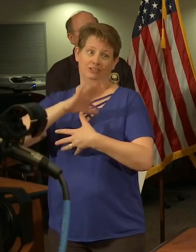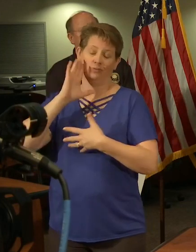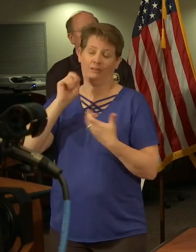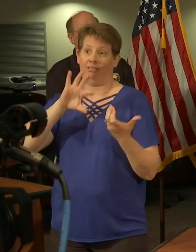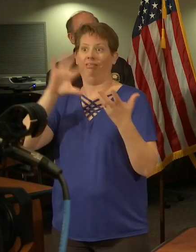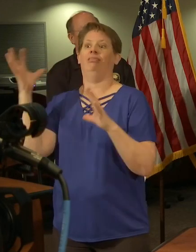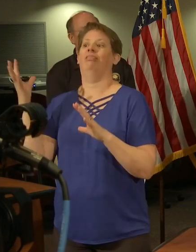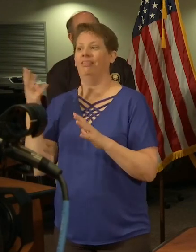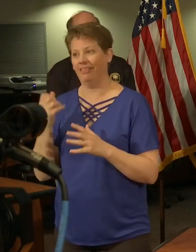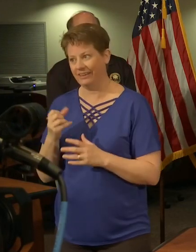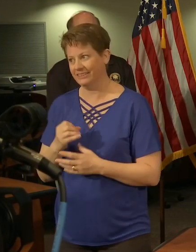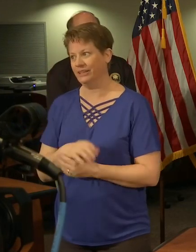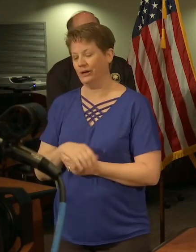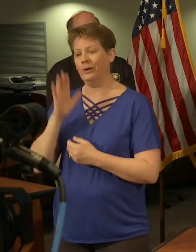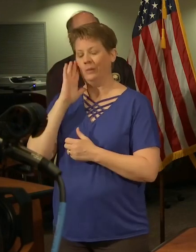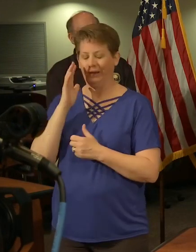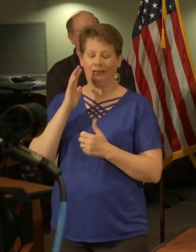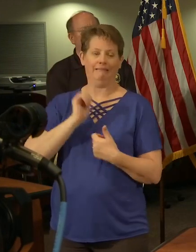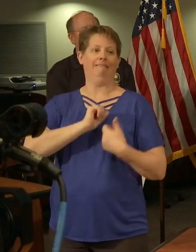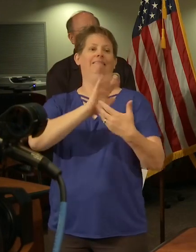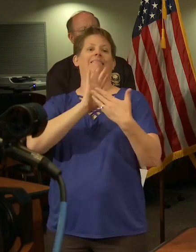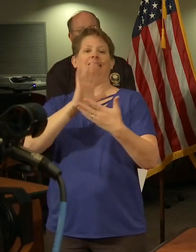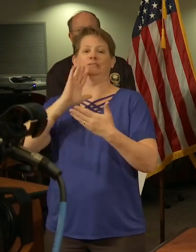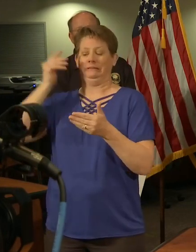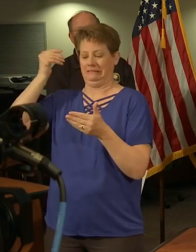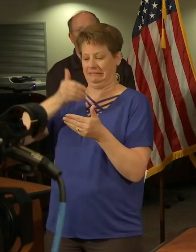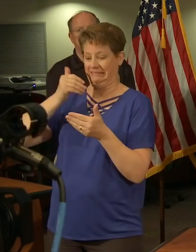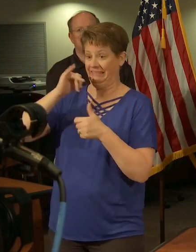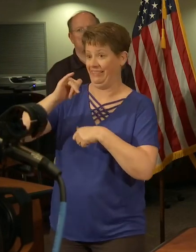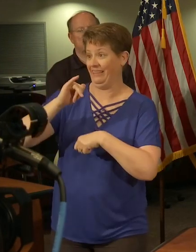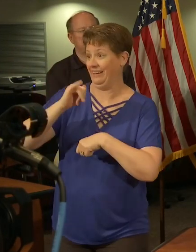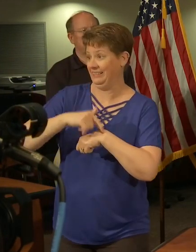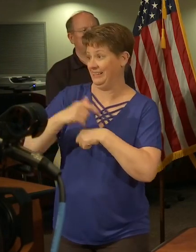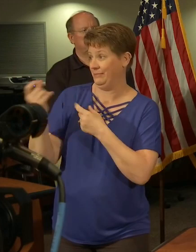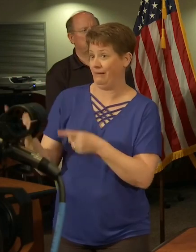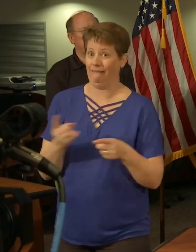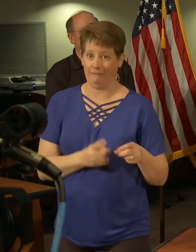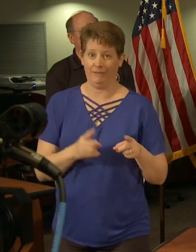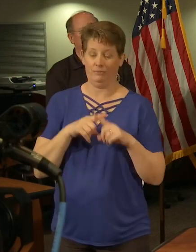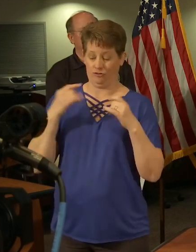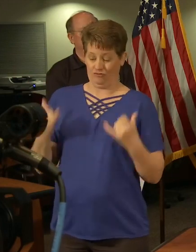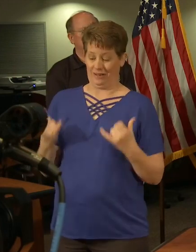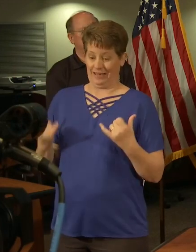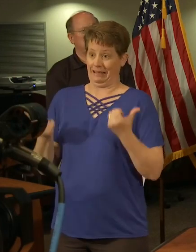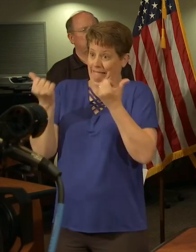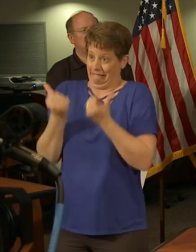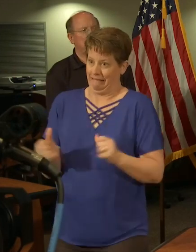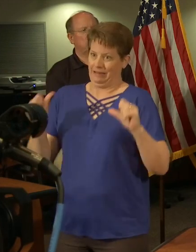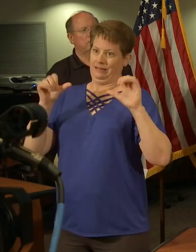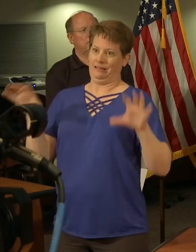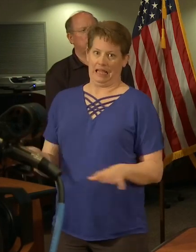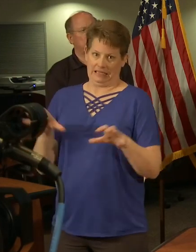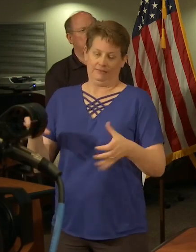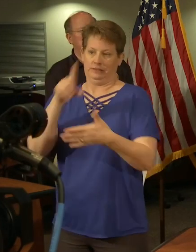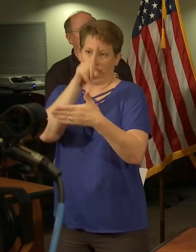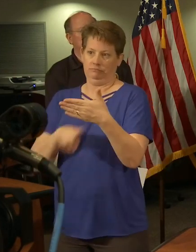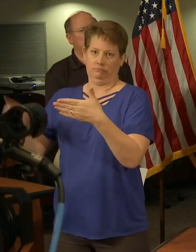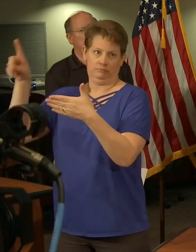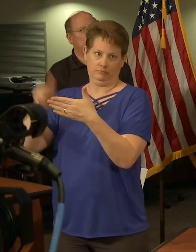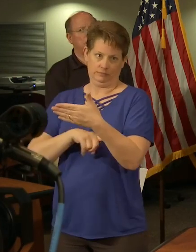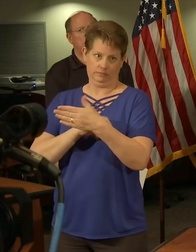So we'll just face that as we get a little closer to that season. But right now, any type of activity is